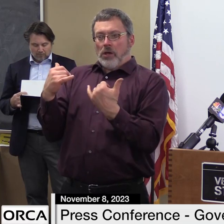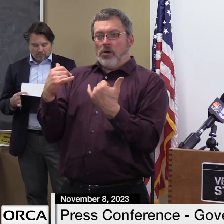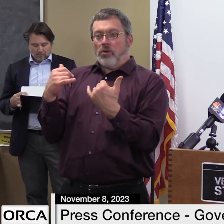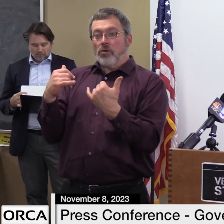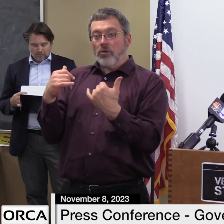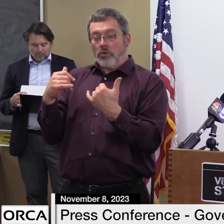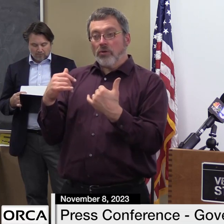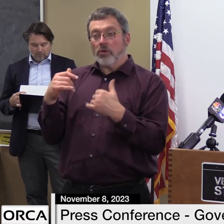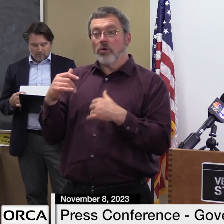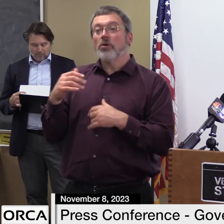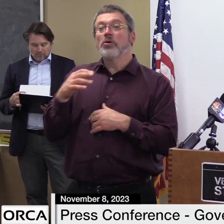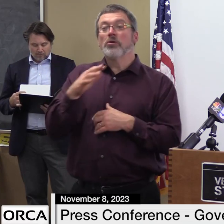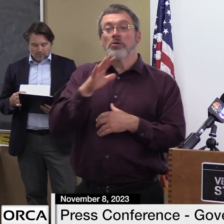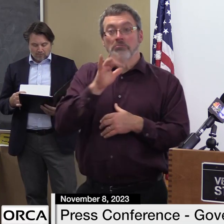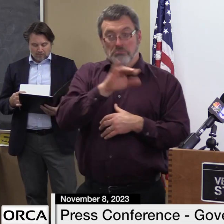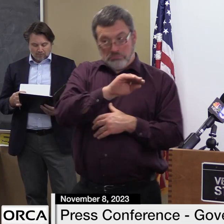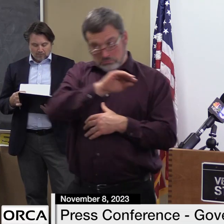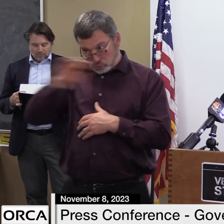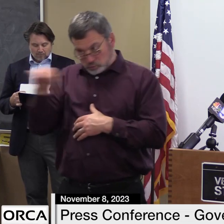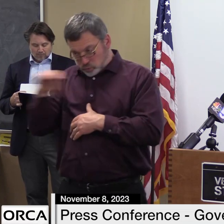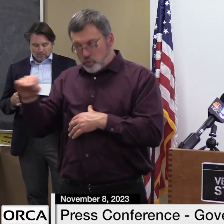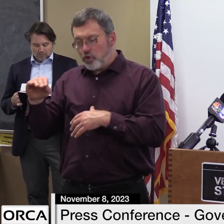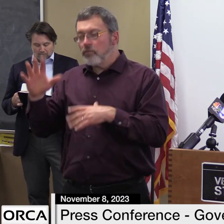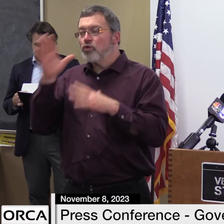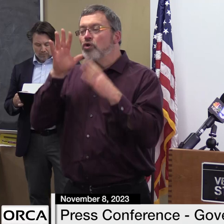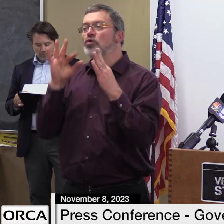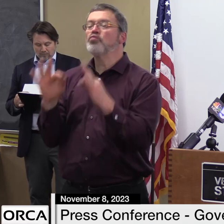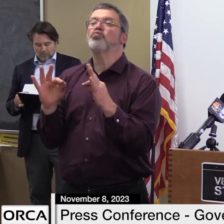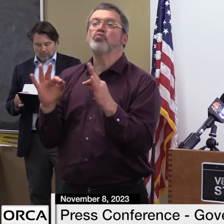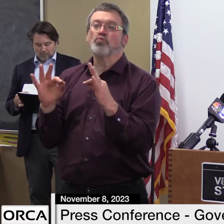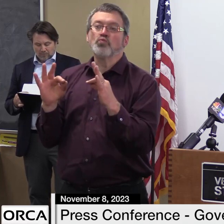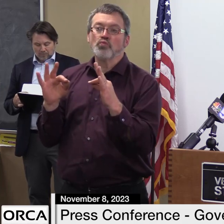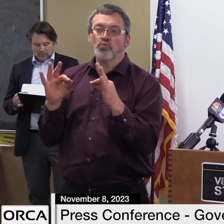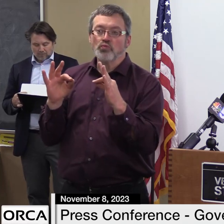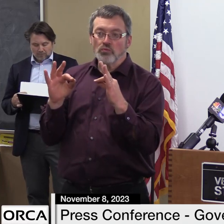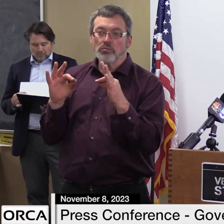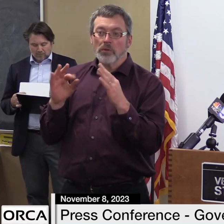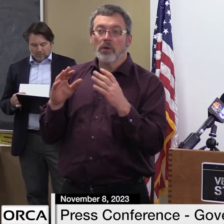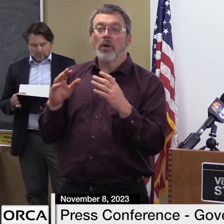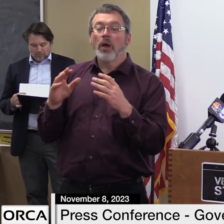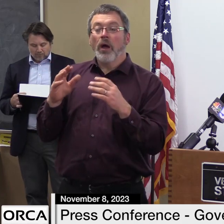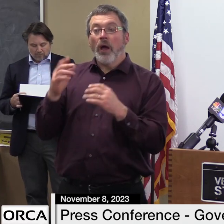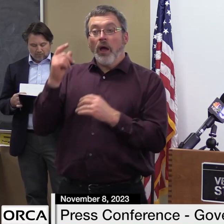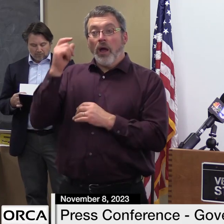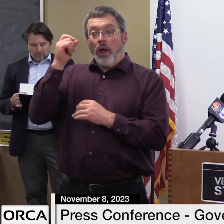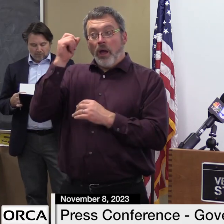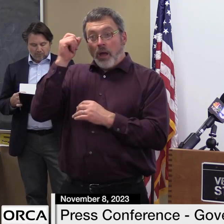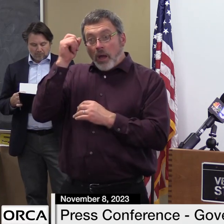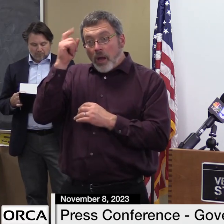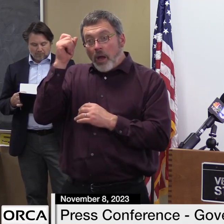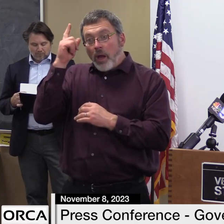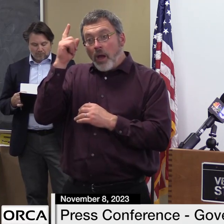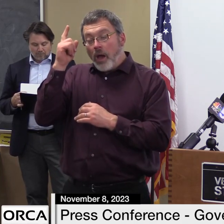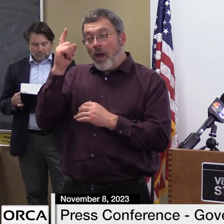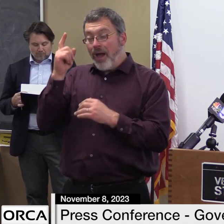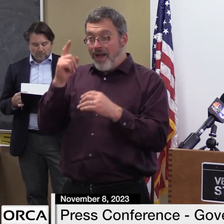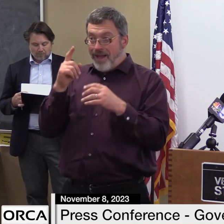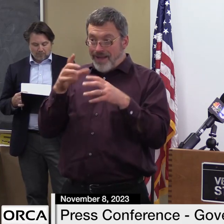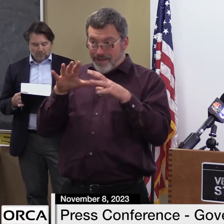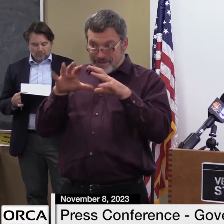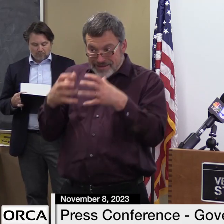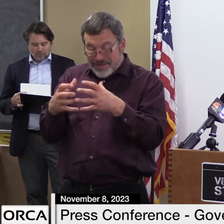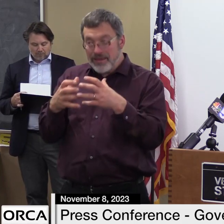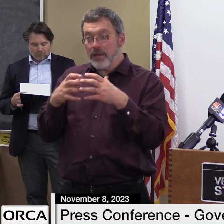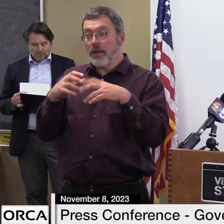healthy housing market. That would not take into account what we need in terms of population growth, workforce growth, the 2,000 to 3,000 units